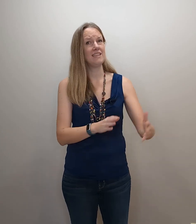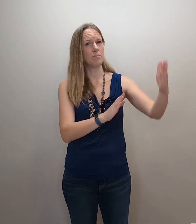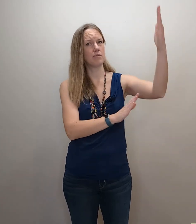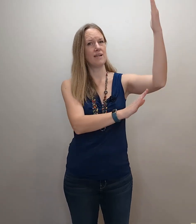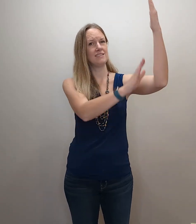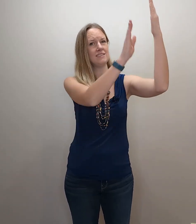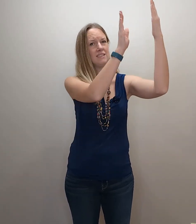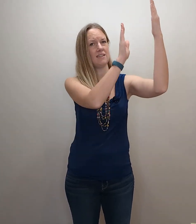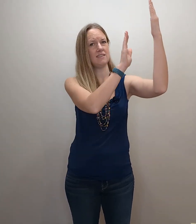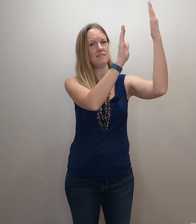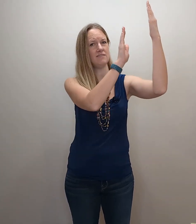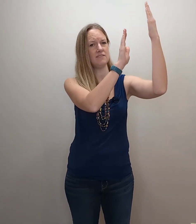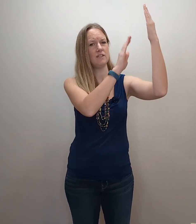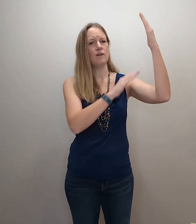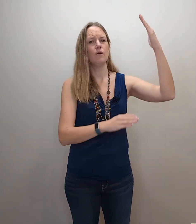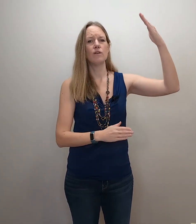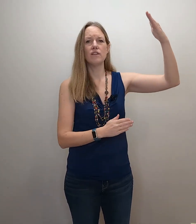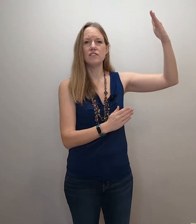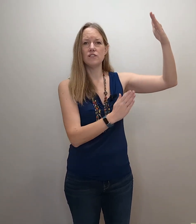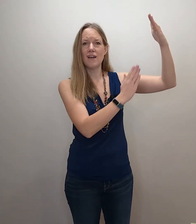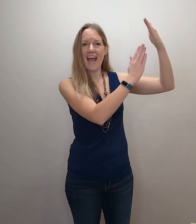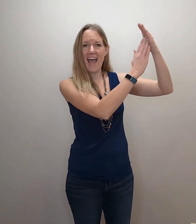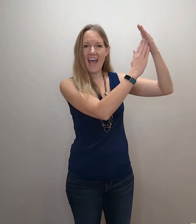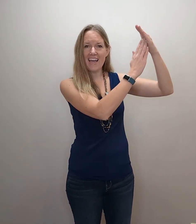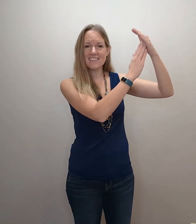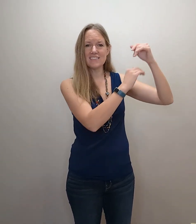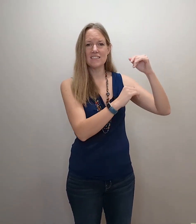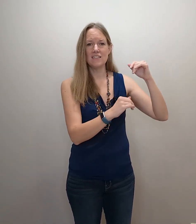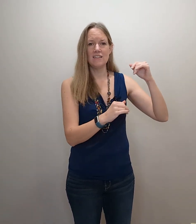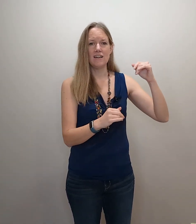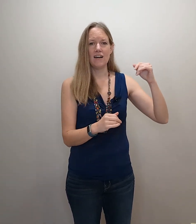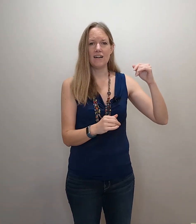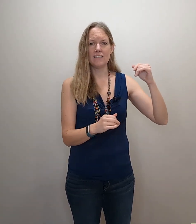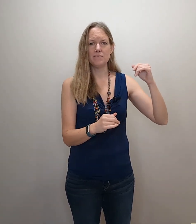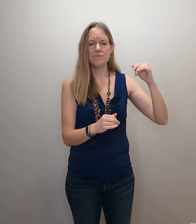the presence of, or you could do at. I'm